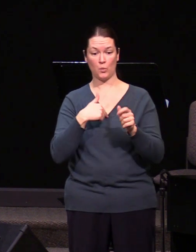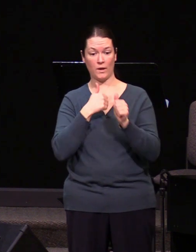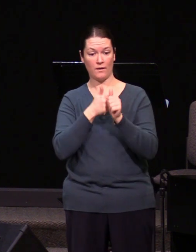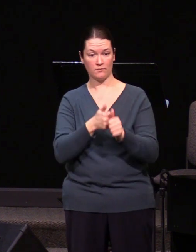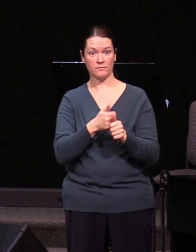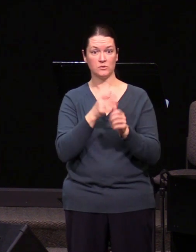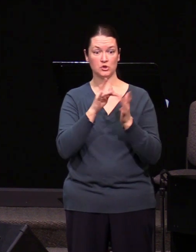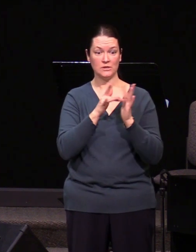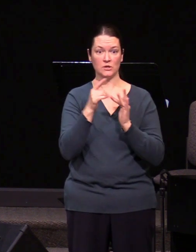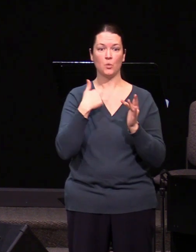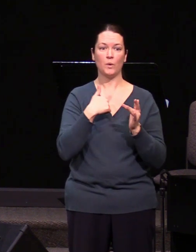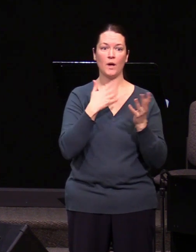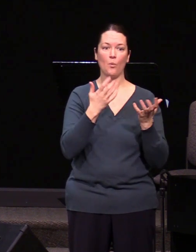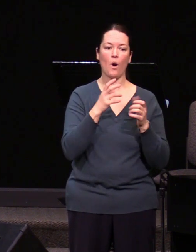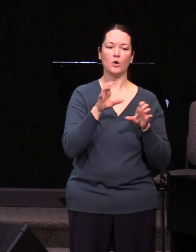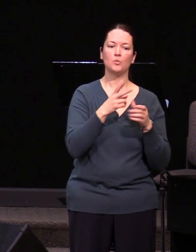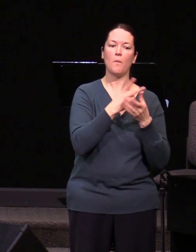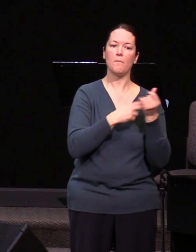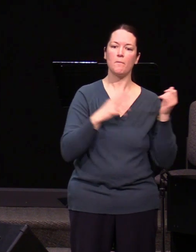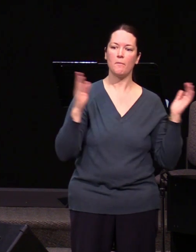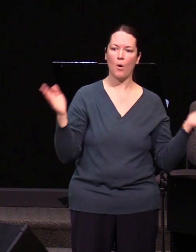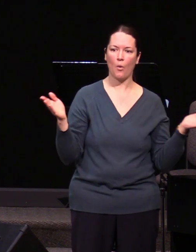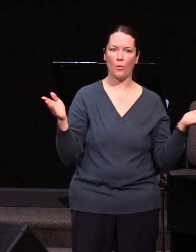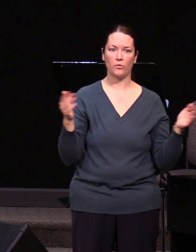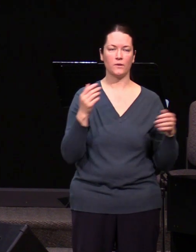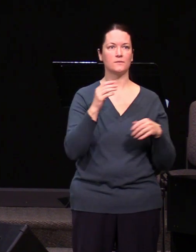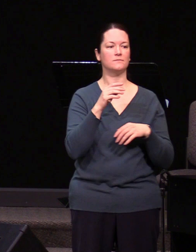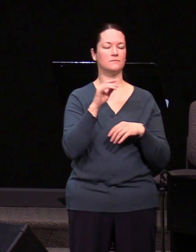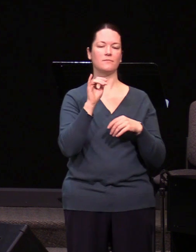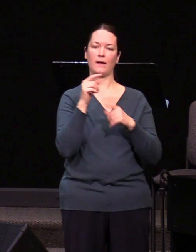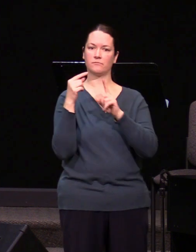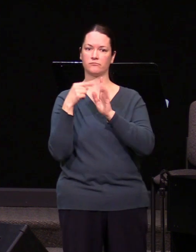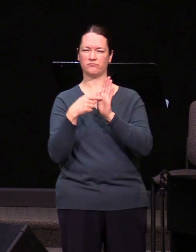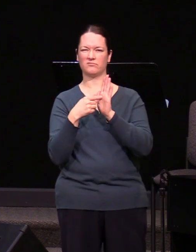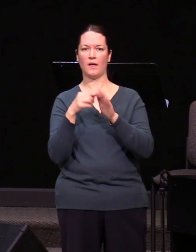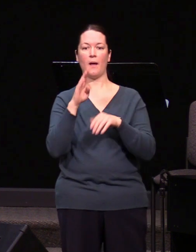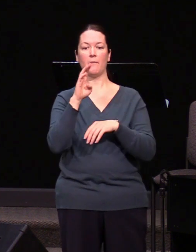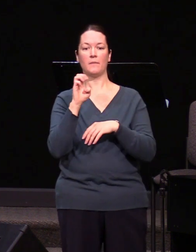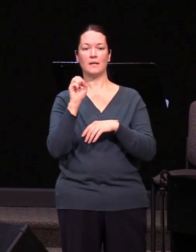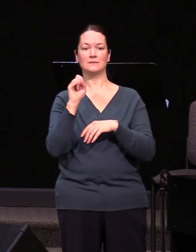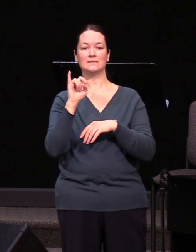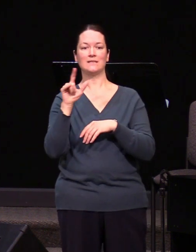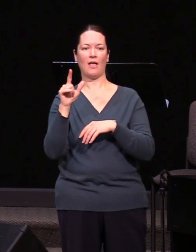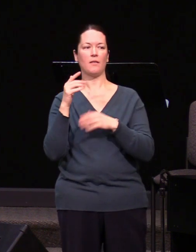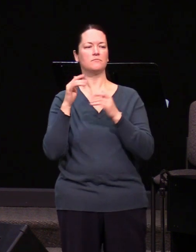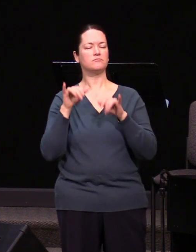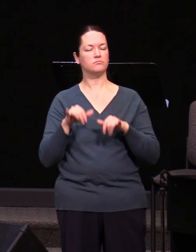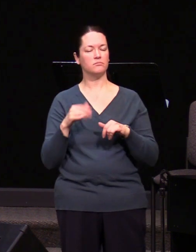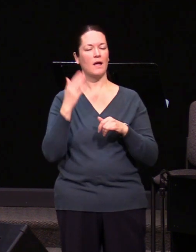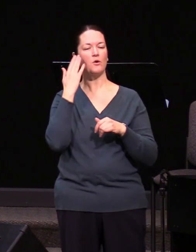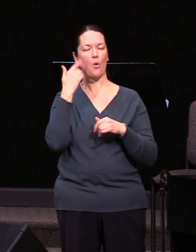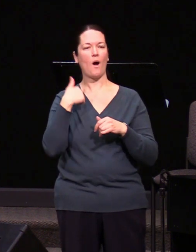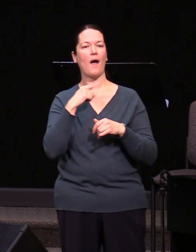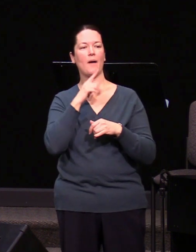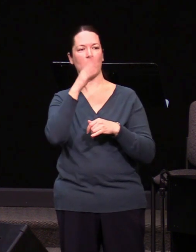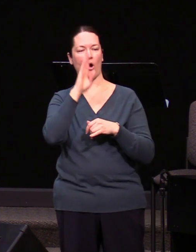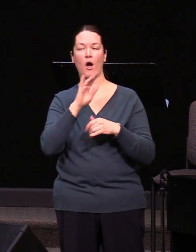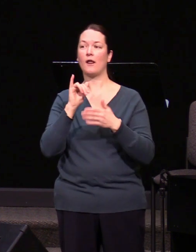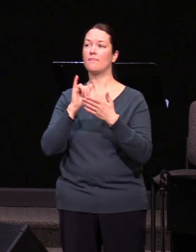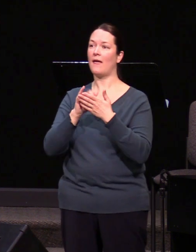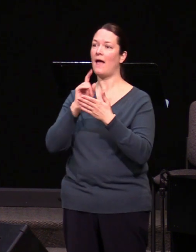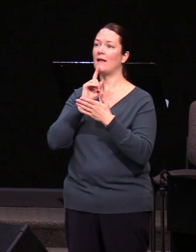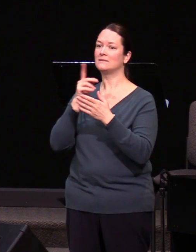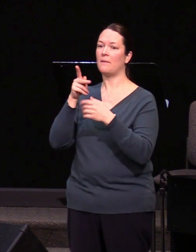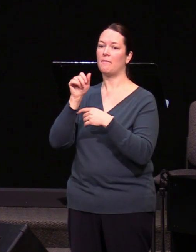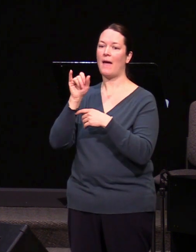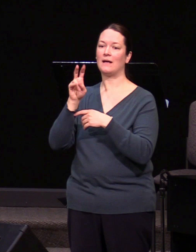both. For example, be still and know that I am God. It's a very passive prayer. And also asking for our daily